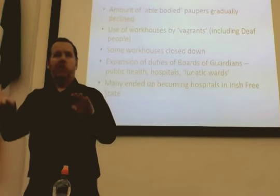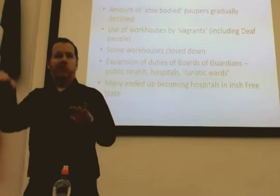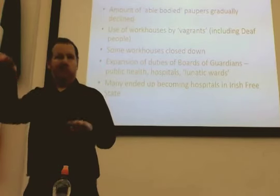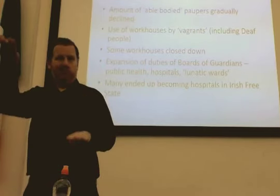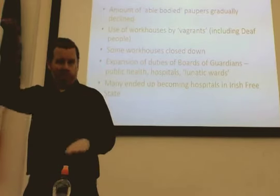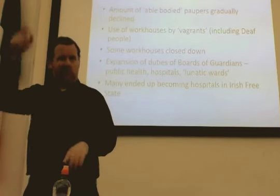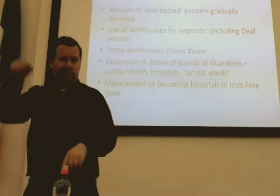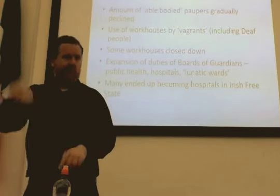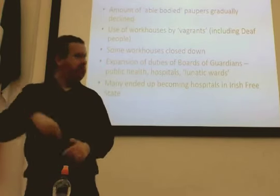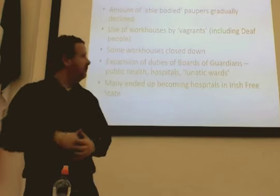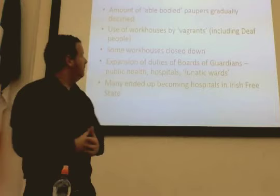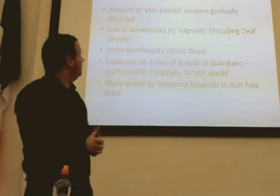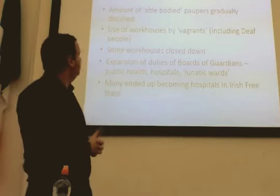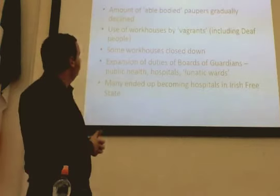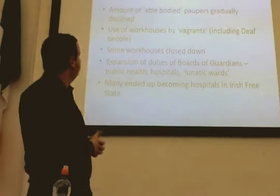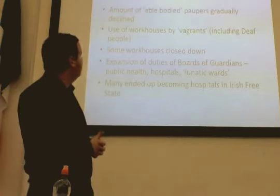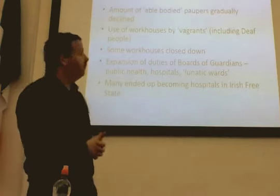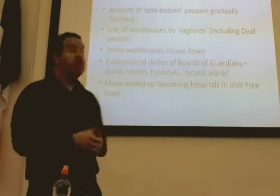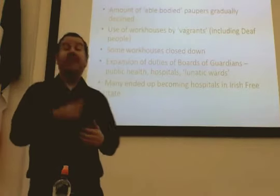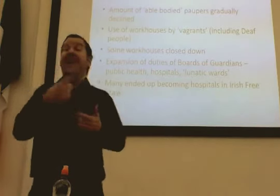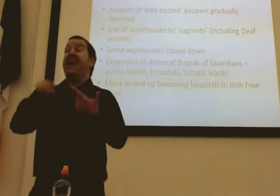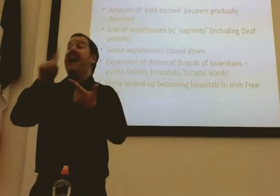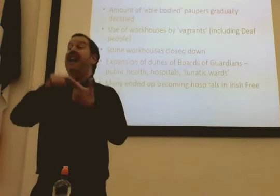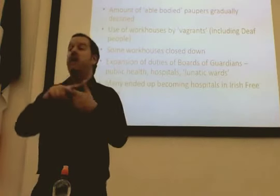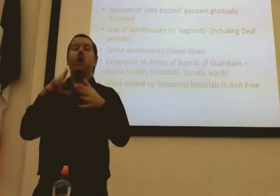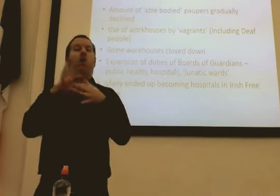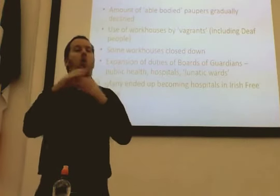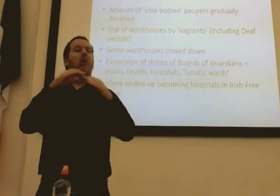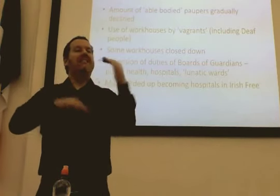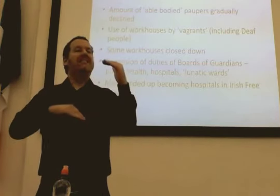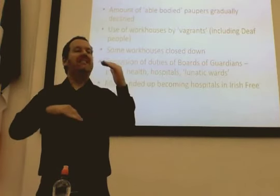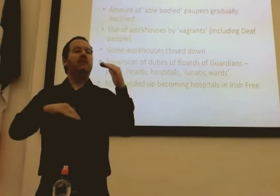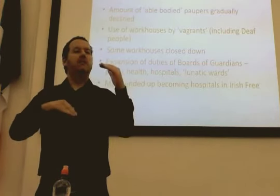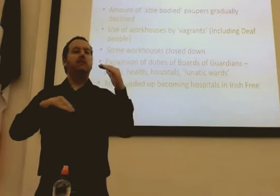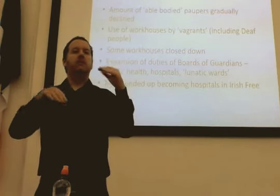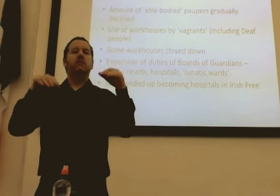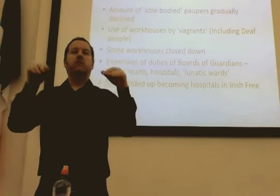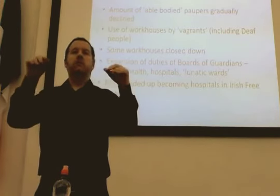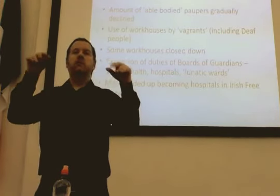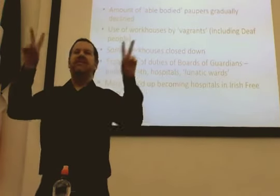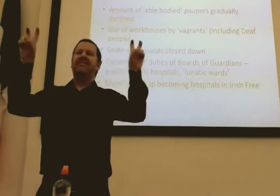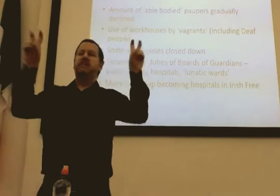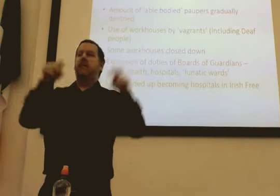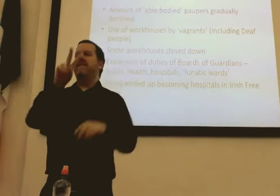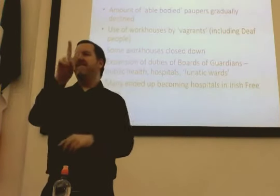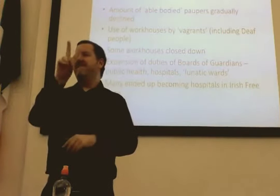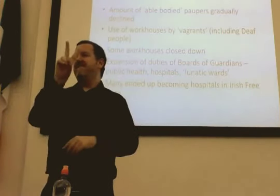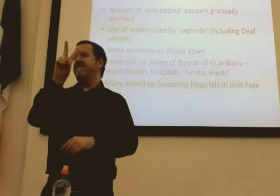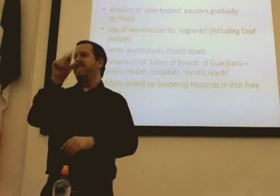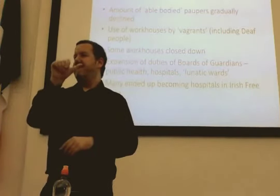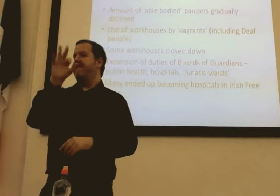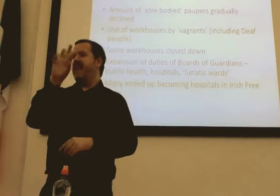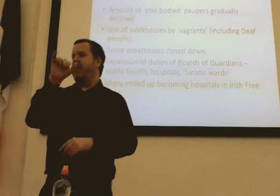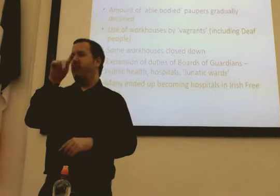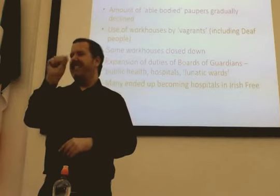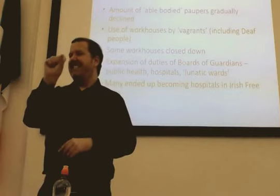those numbers increased. So you can see a correlation in that. And also the number of homeless vagrants.